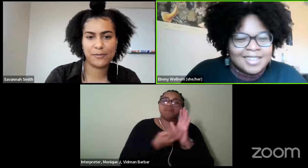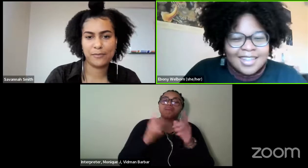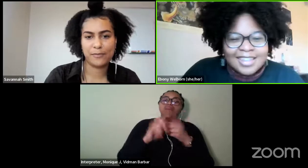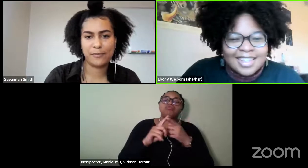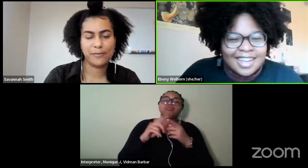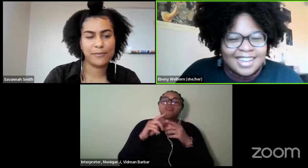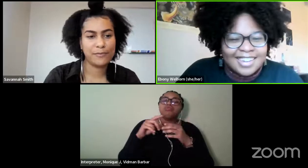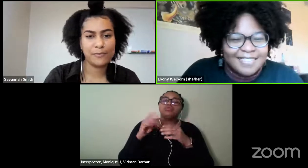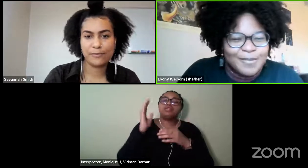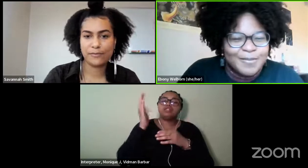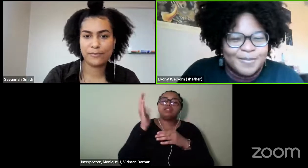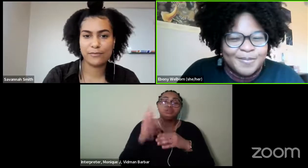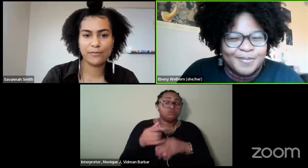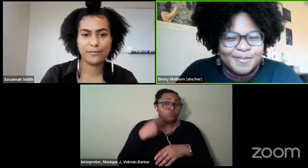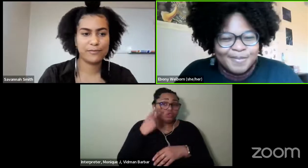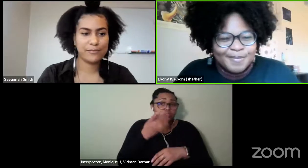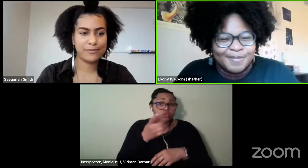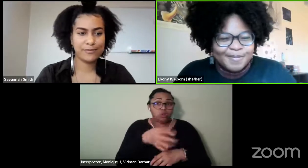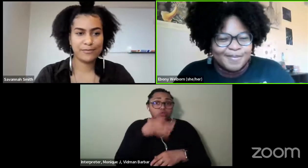All right, y'all. See y'all in a second.